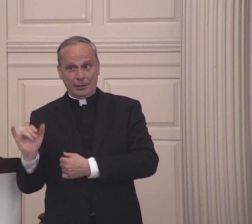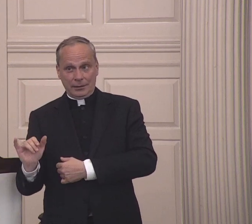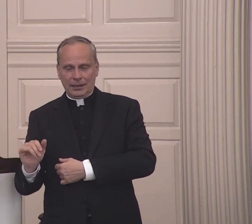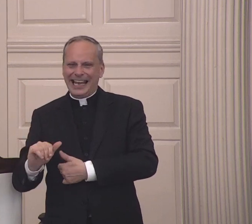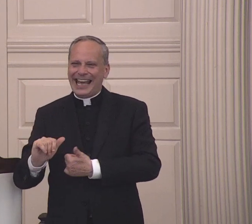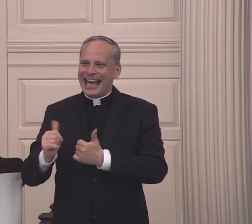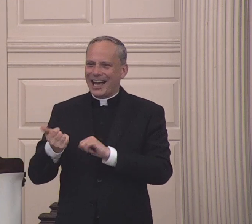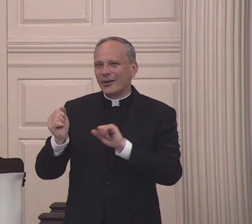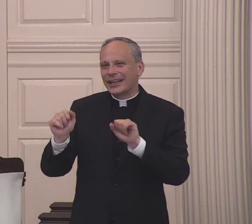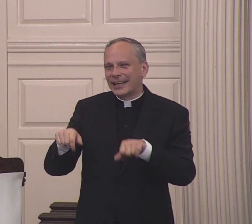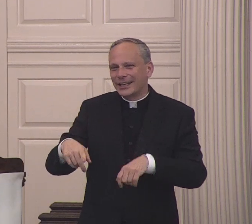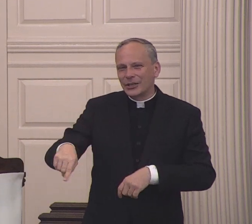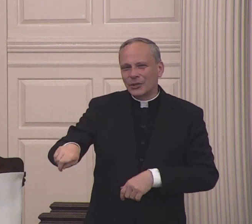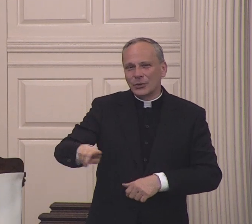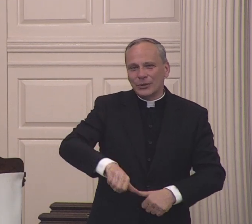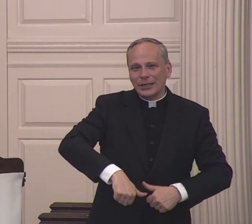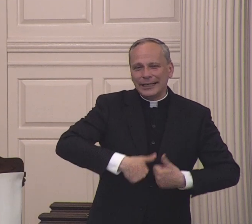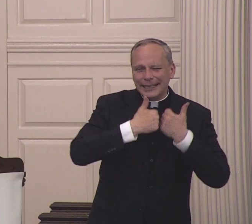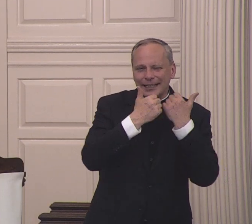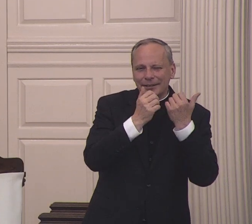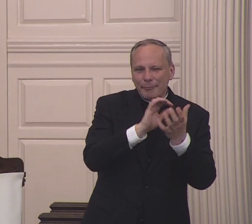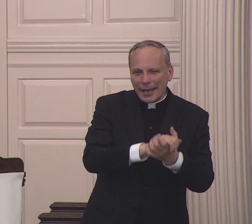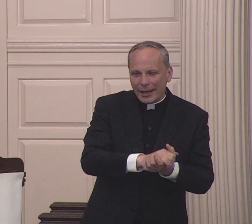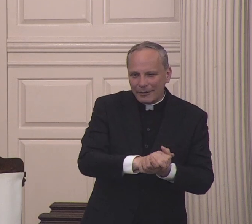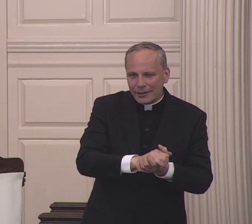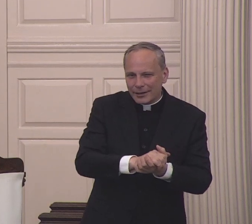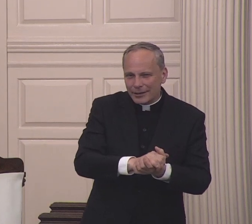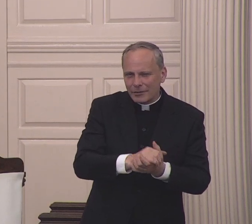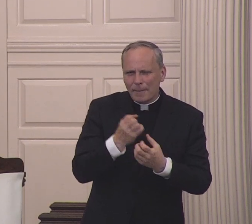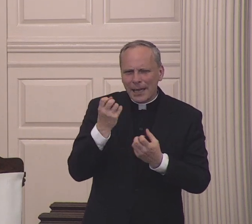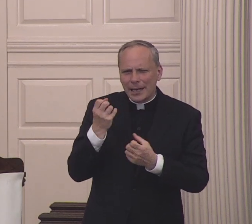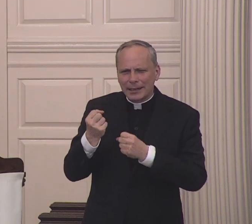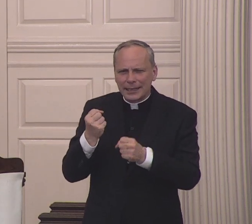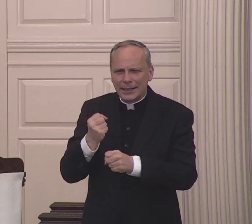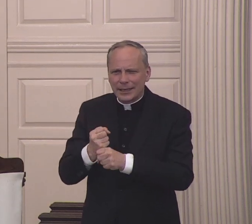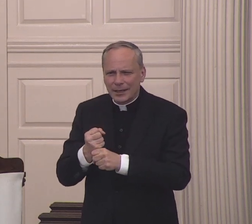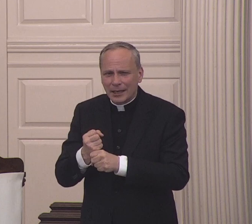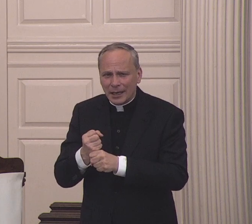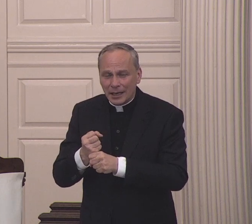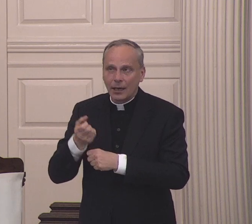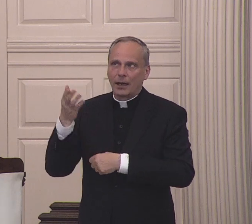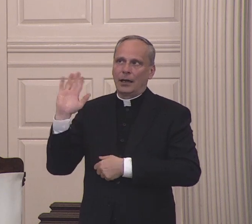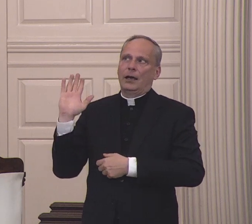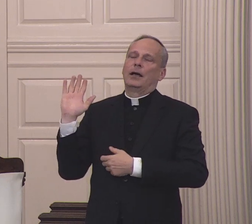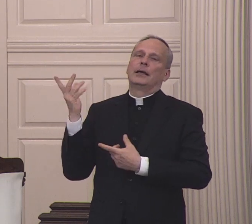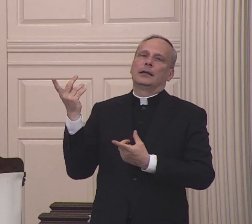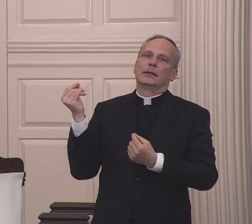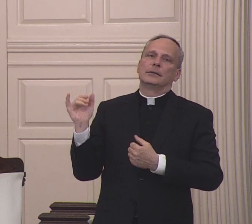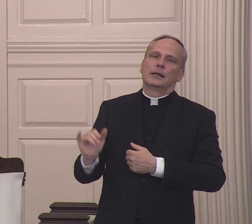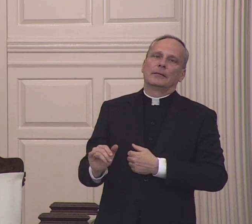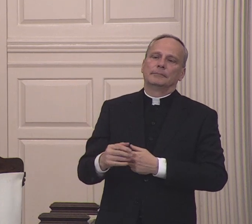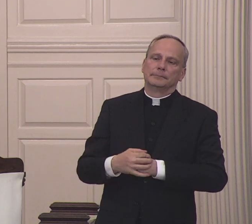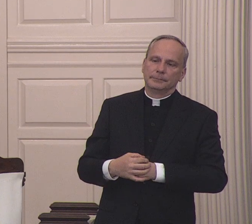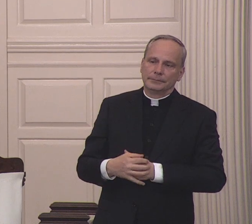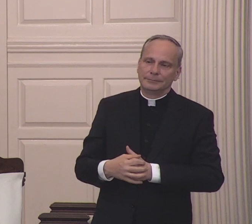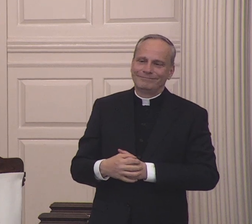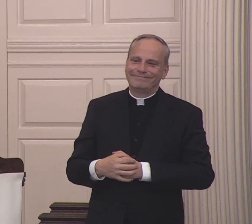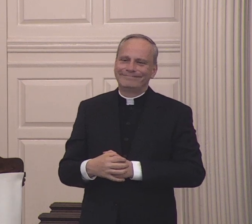live in your relationship married for these many years unless it is God's doing?